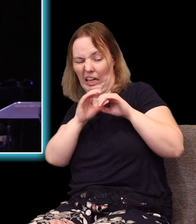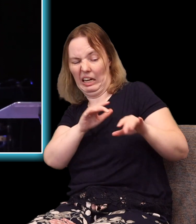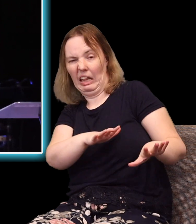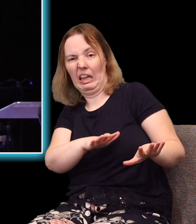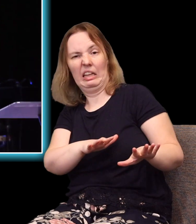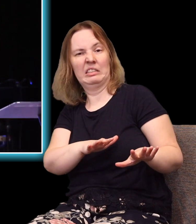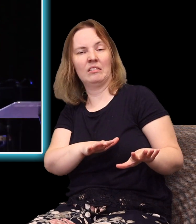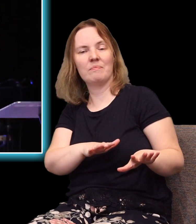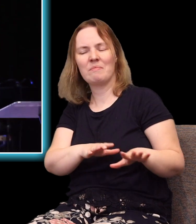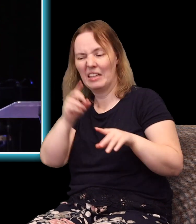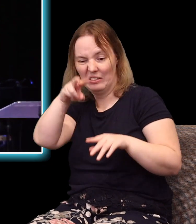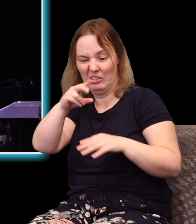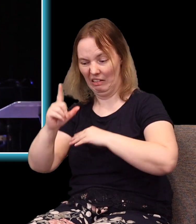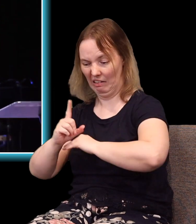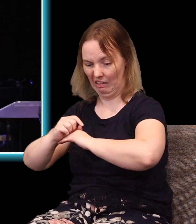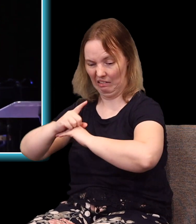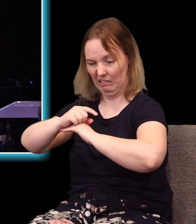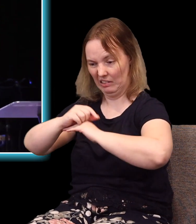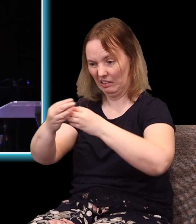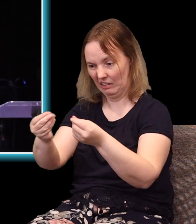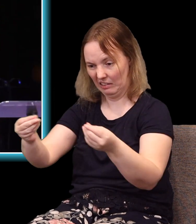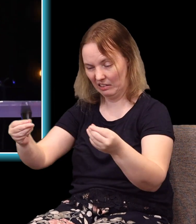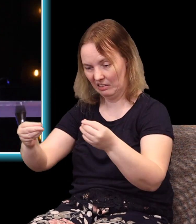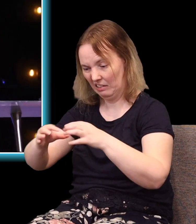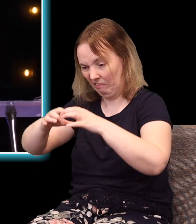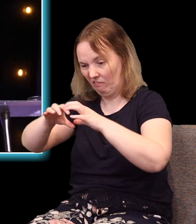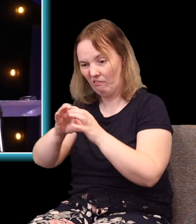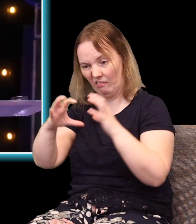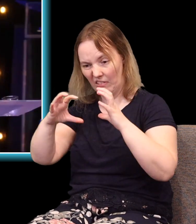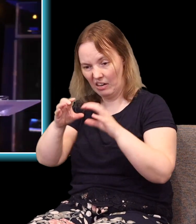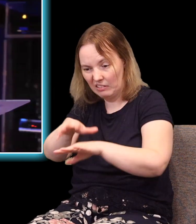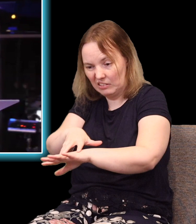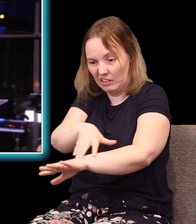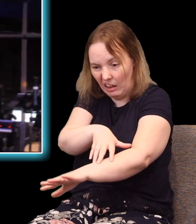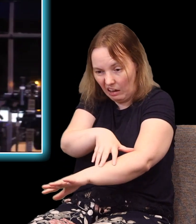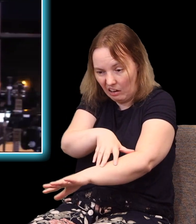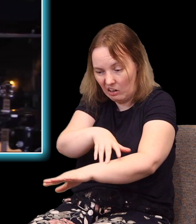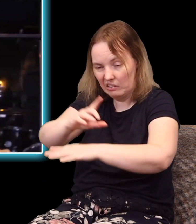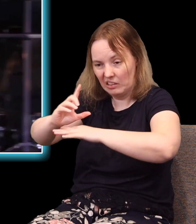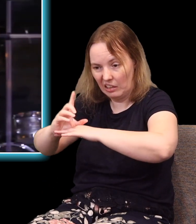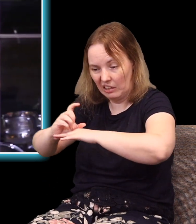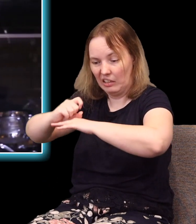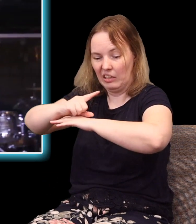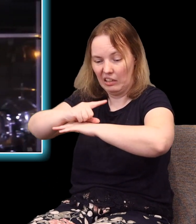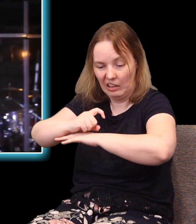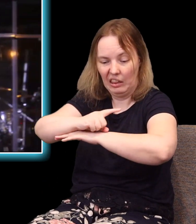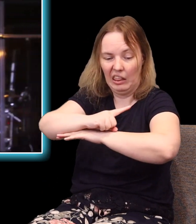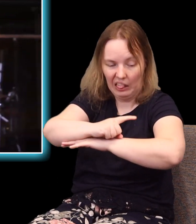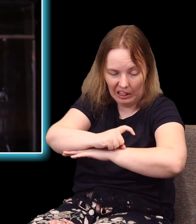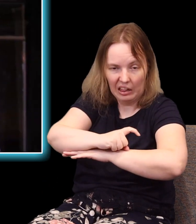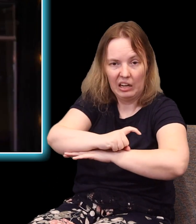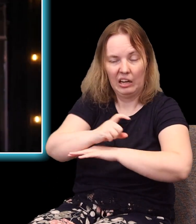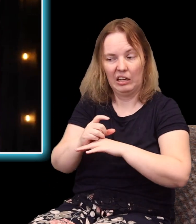you. It depends how you like little bugs. But you see a caterpillar, you know, it's on the ground, it's fat, it's slow. As I said in the first service, that was like